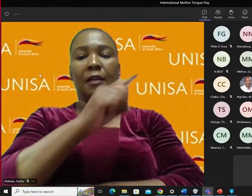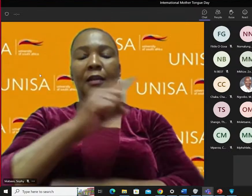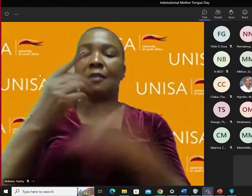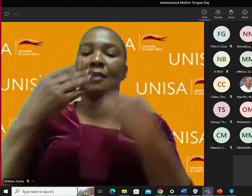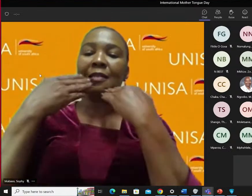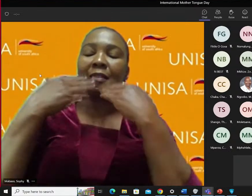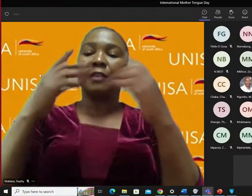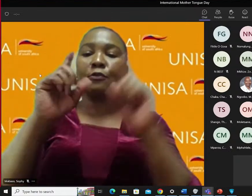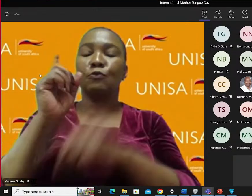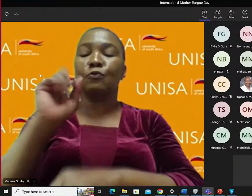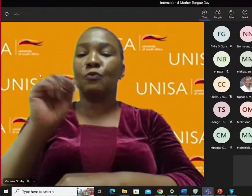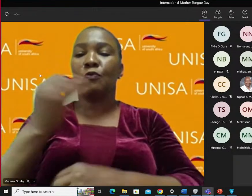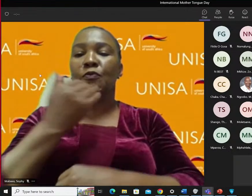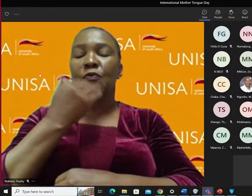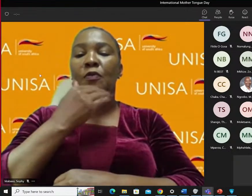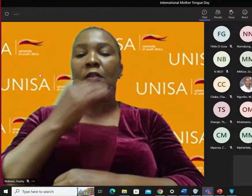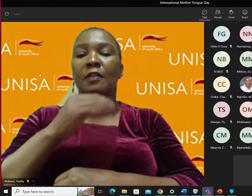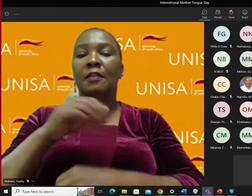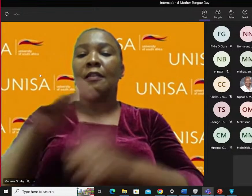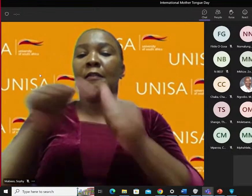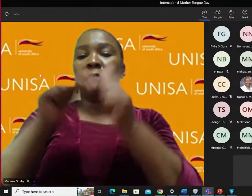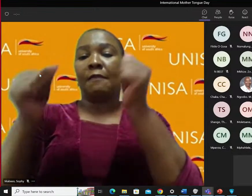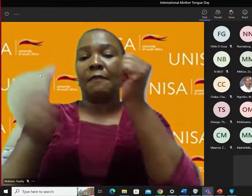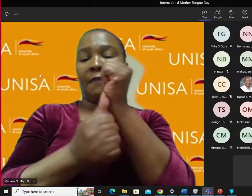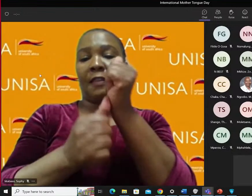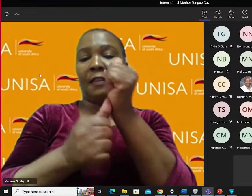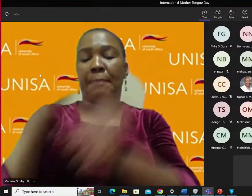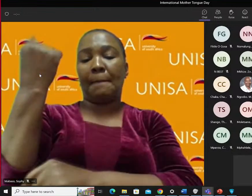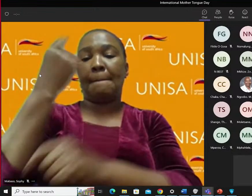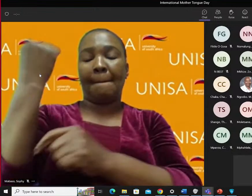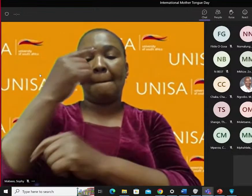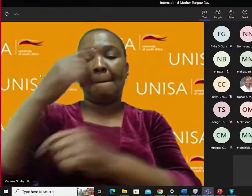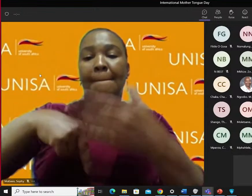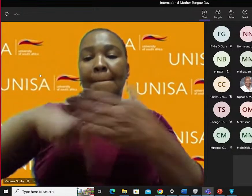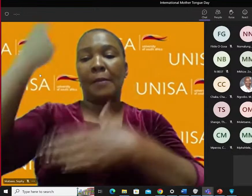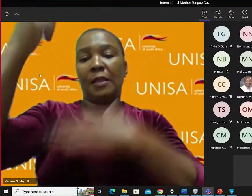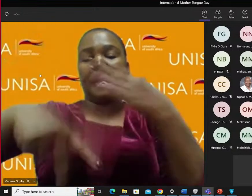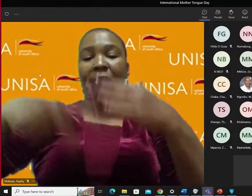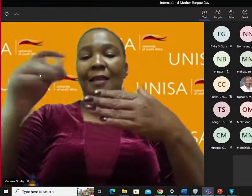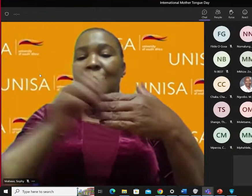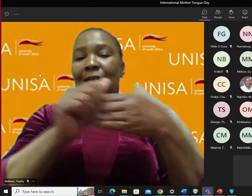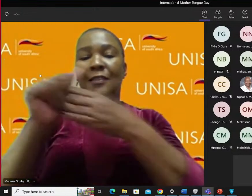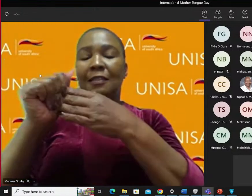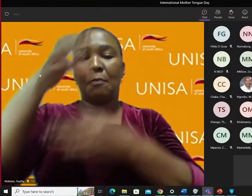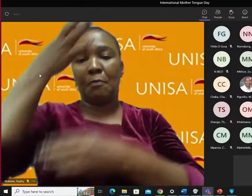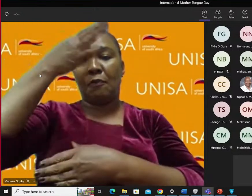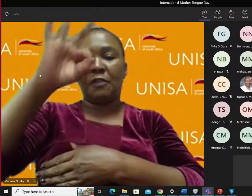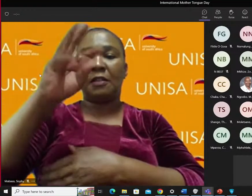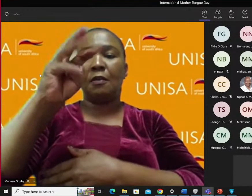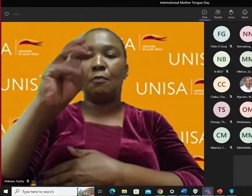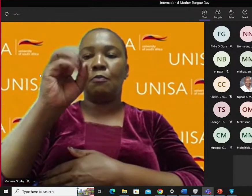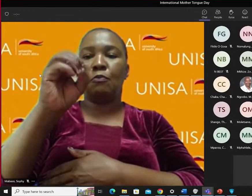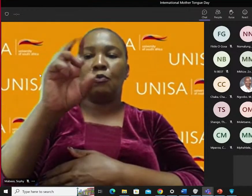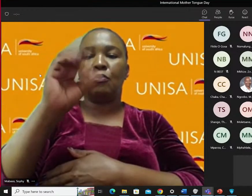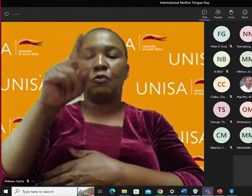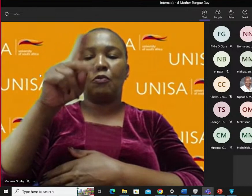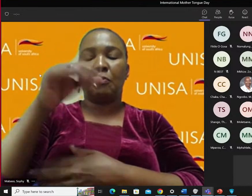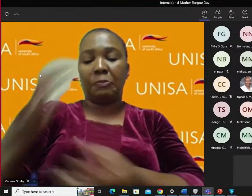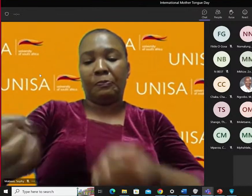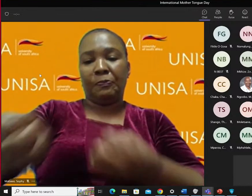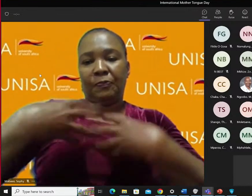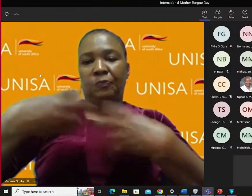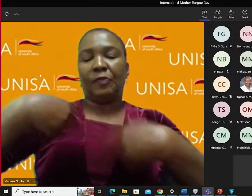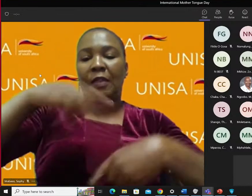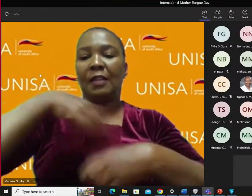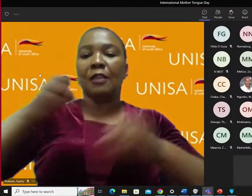to the VP and the project leader, Prof. Muropa, for giving us that